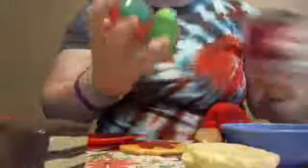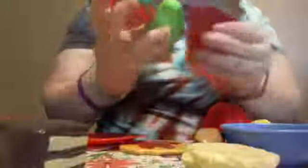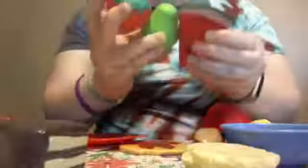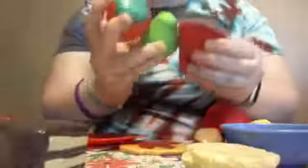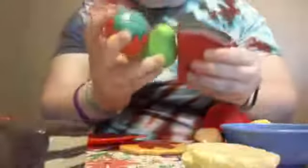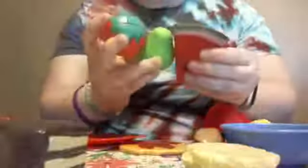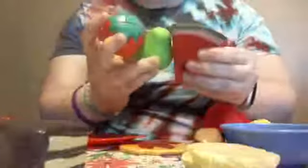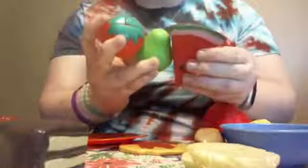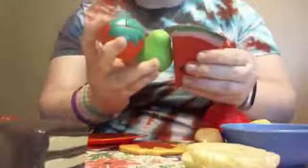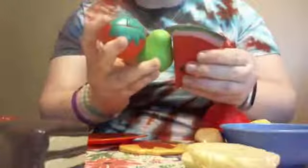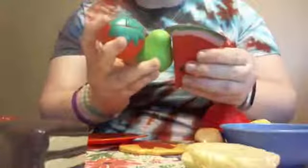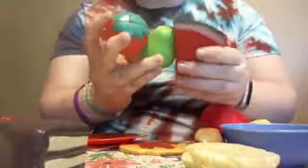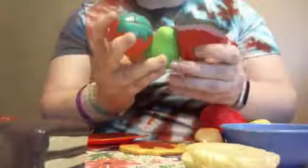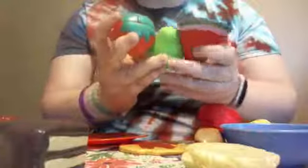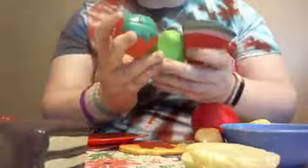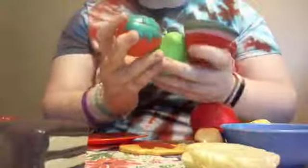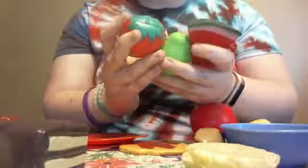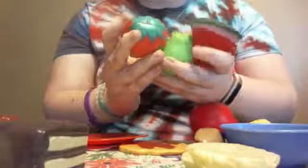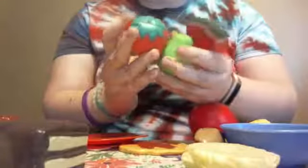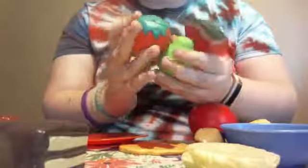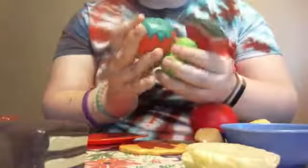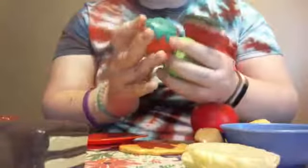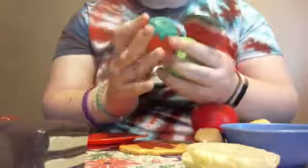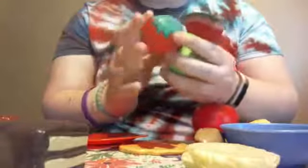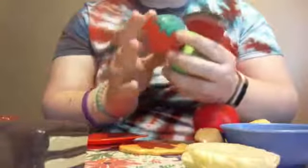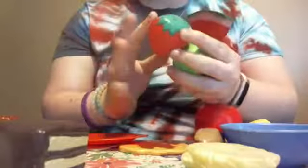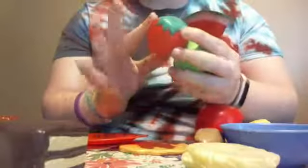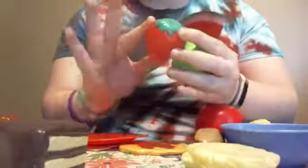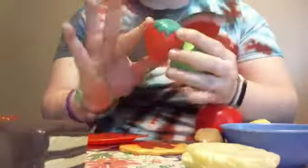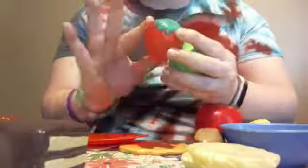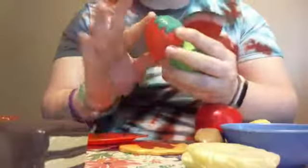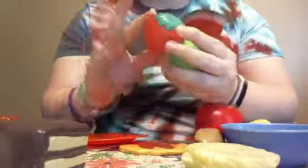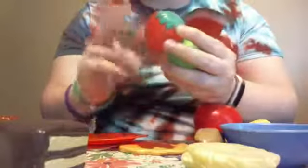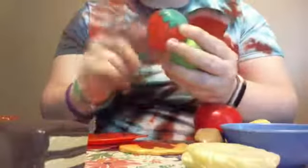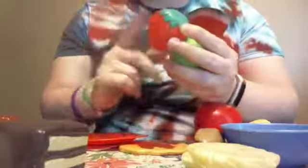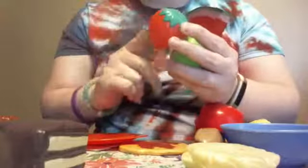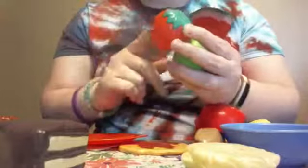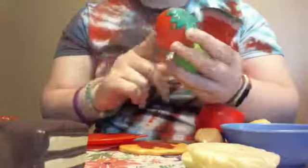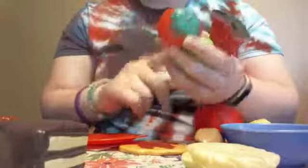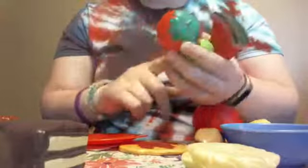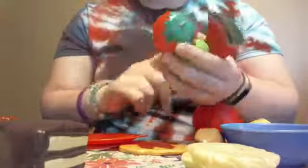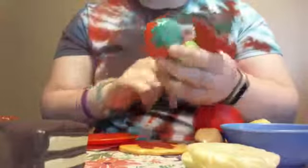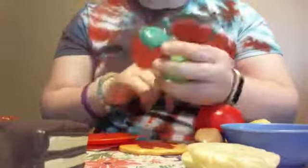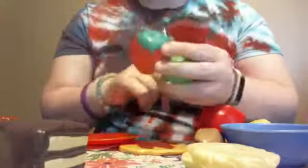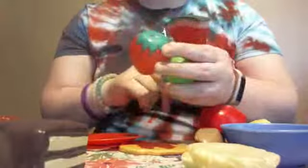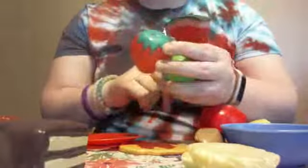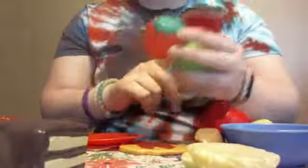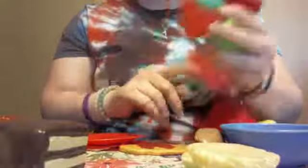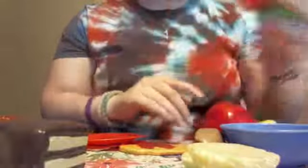3 together are going to represent fruit, since we didn't talk about that, the specific names for